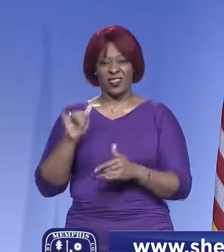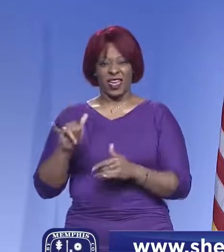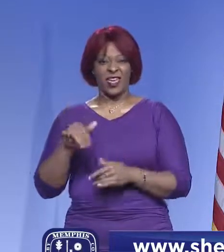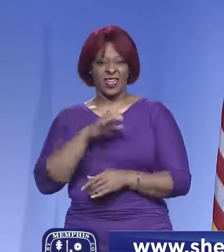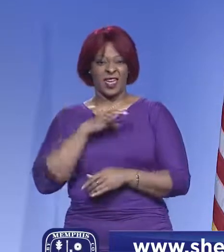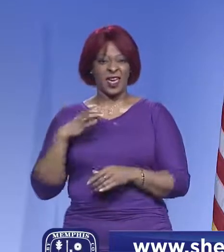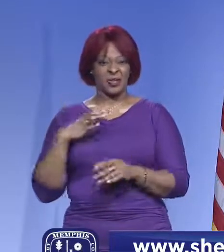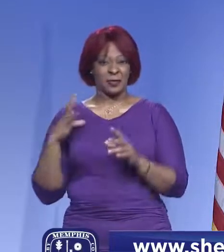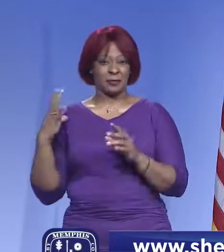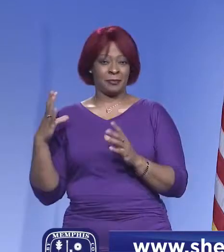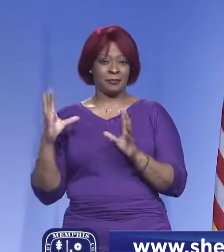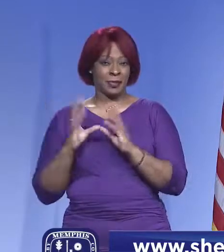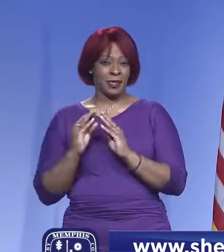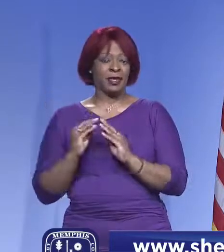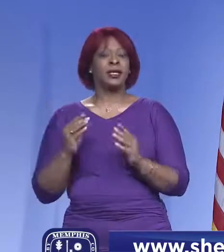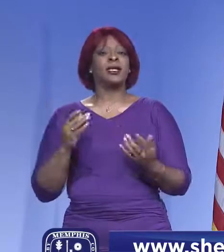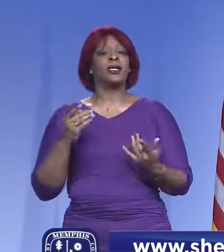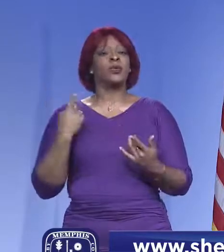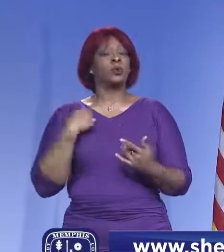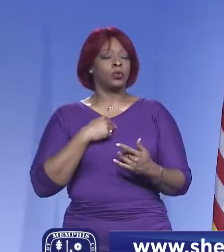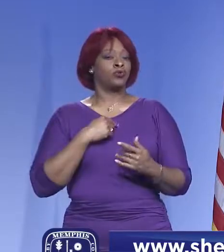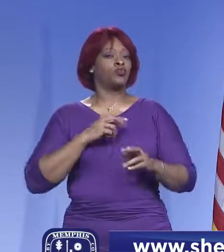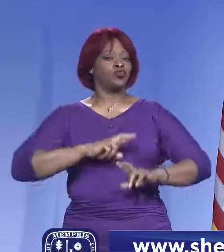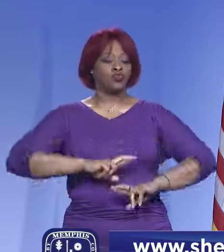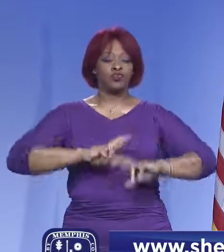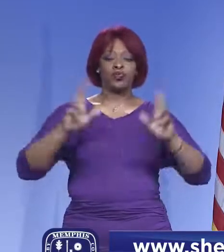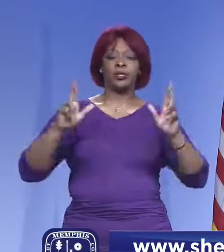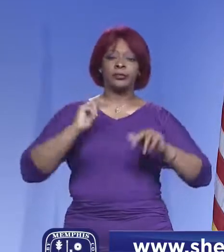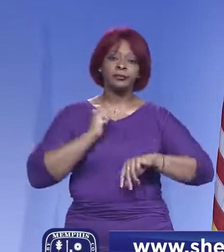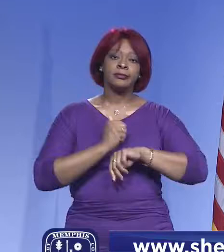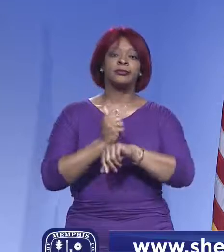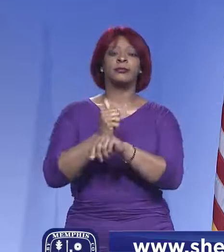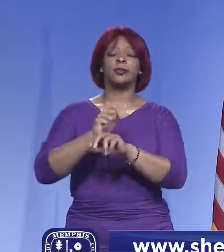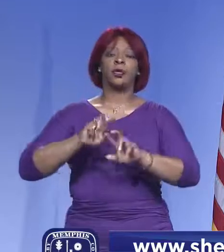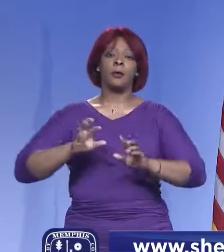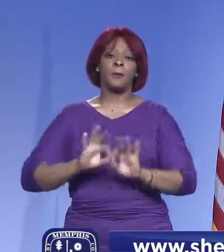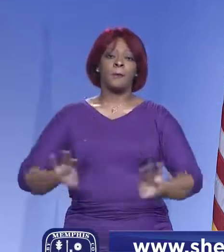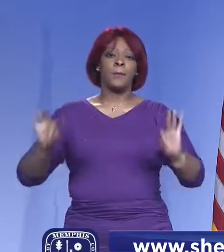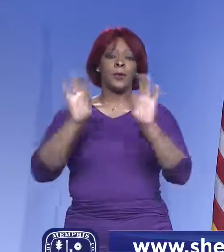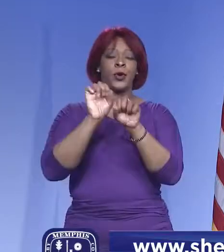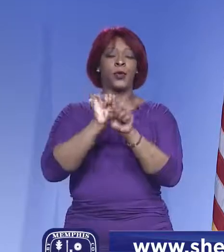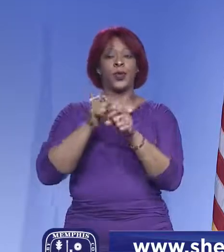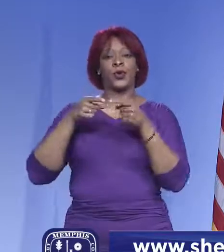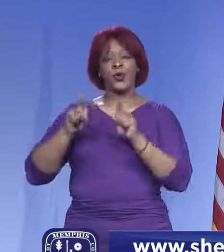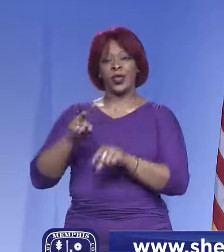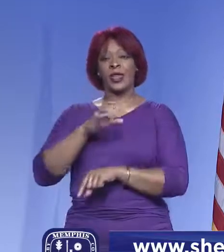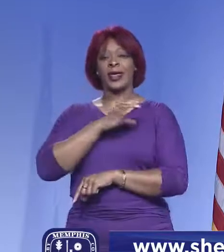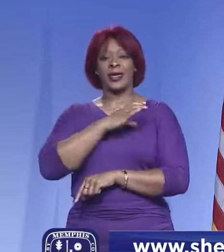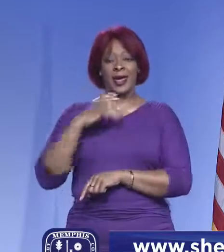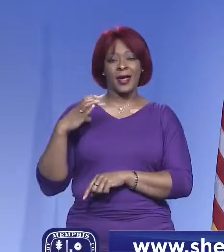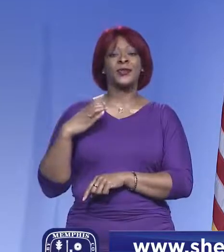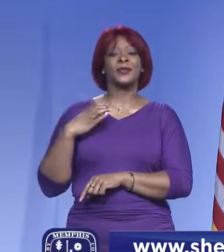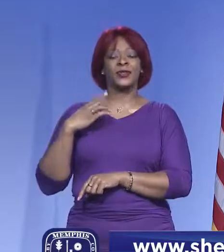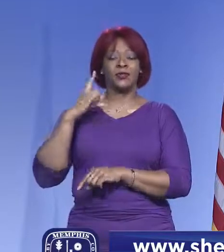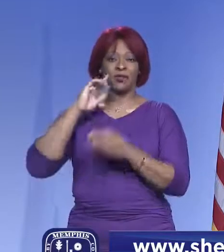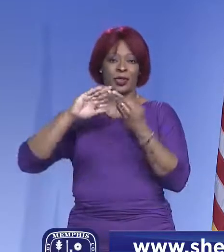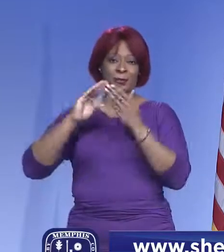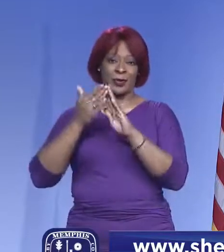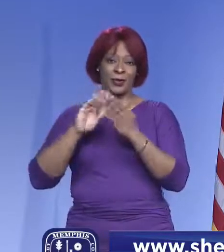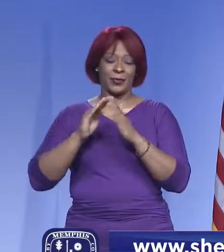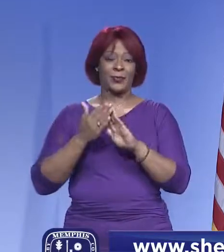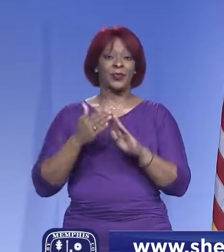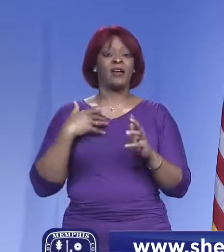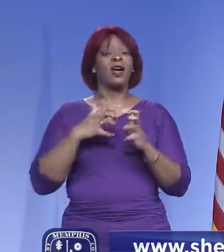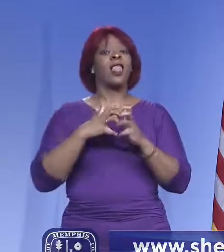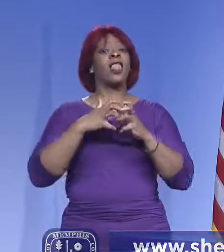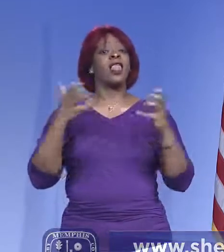are well positioned to do some really important work in that council. As a result, we have a lot of talented